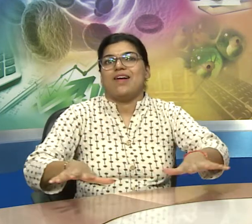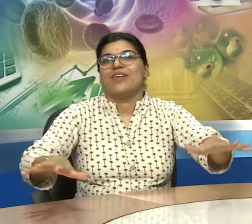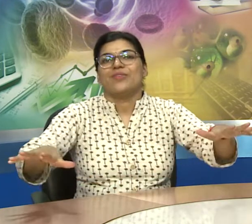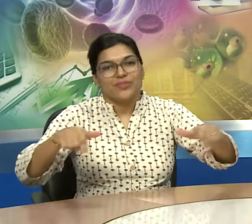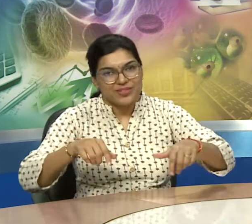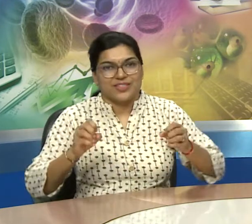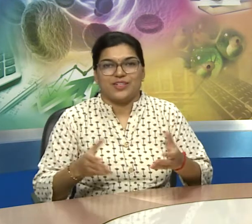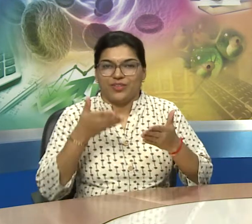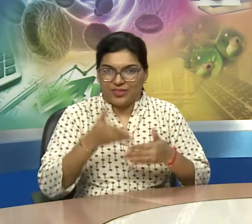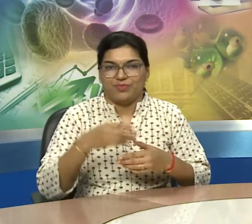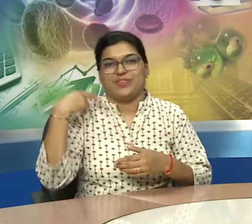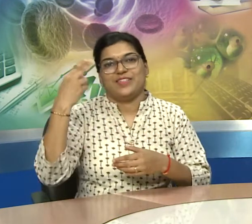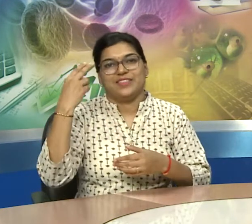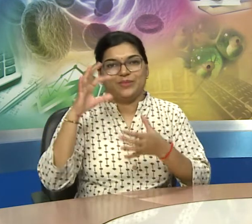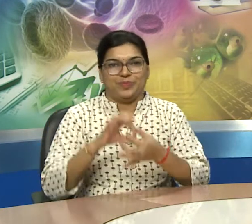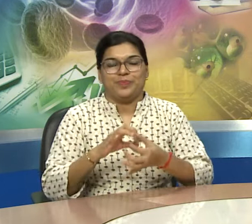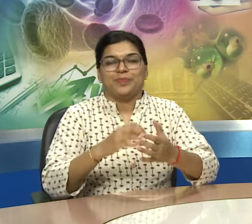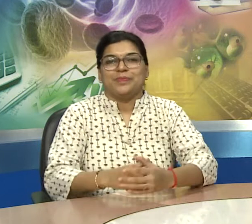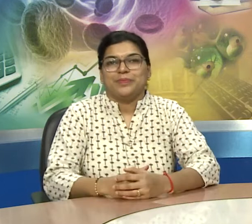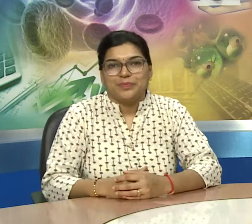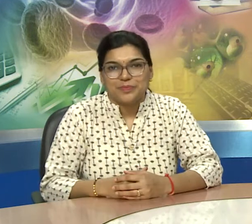to come near to the human beings.